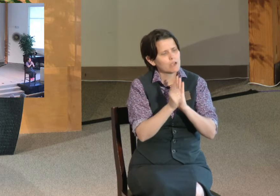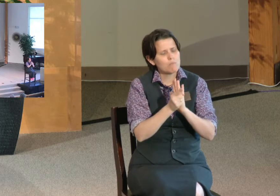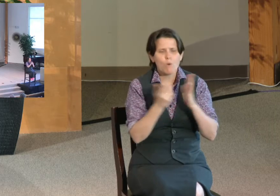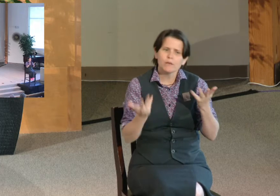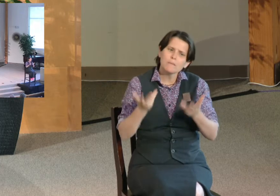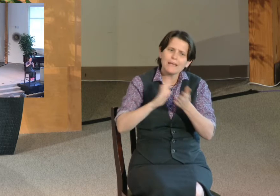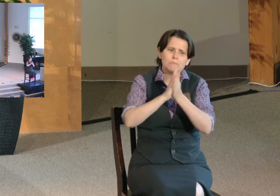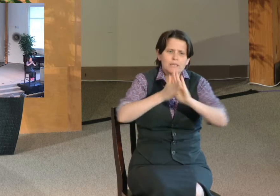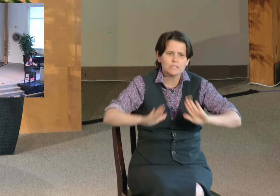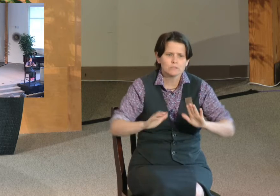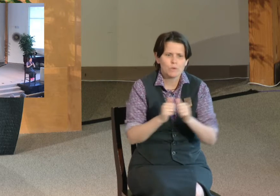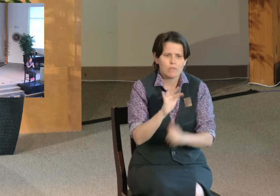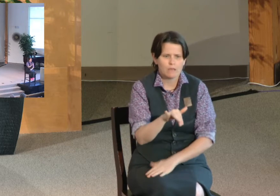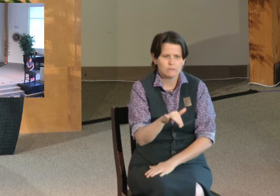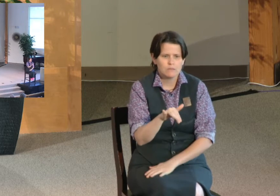family.